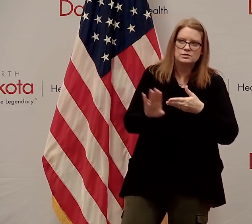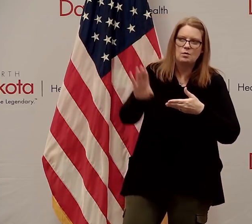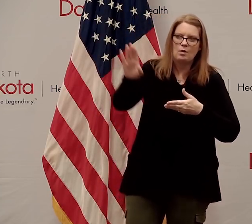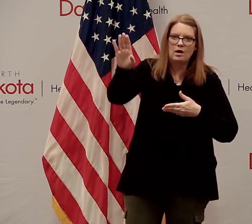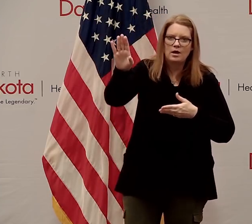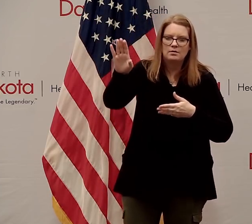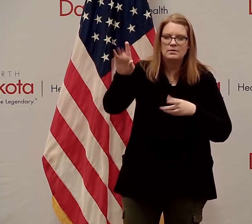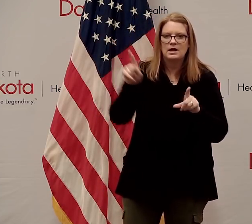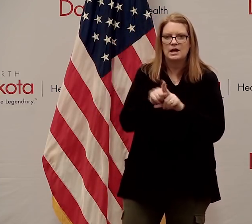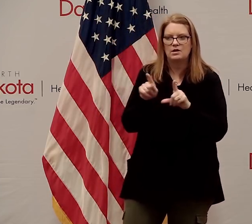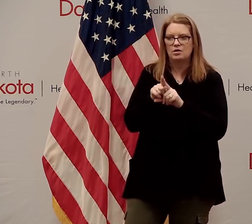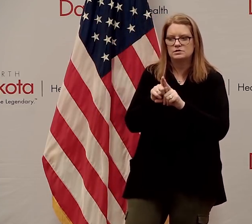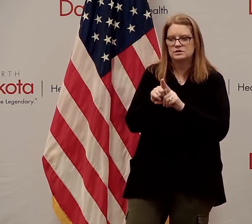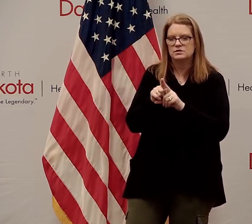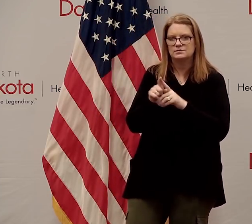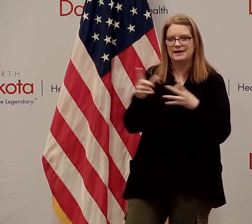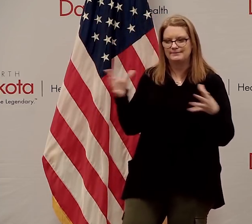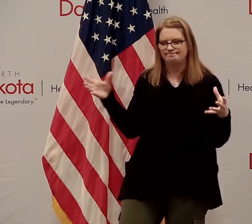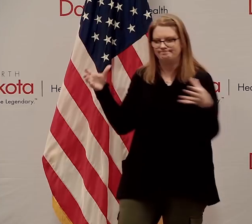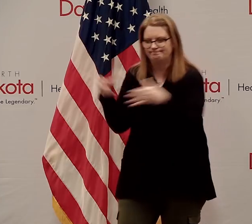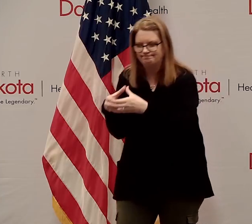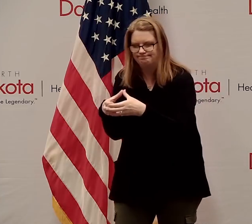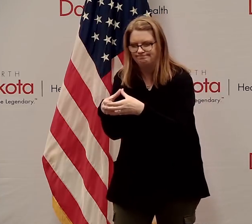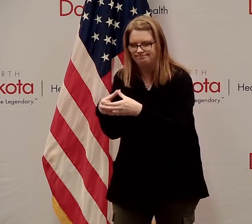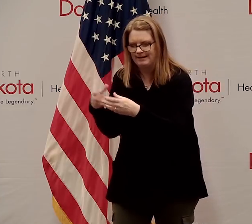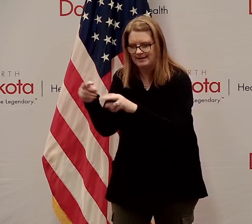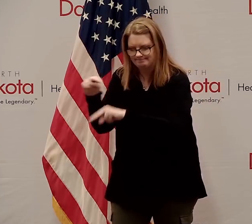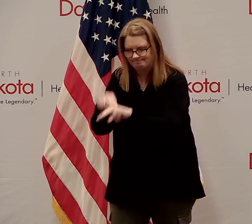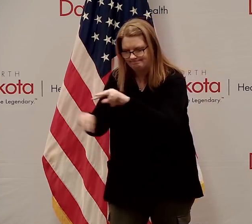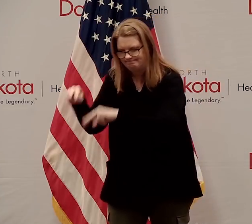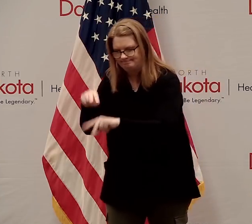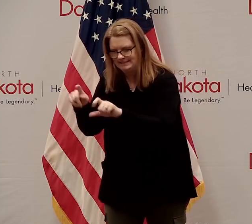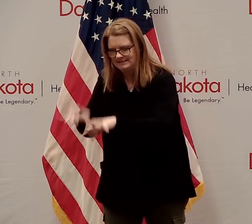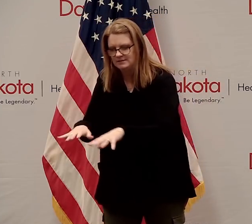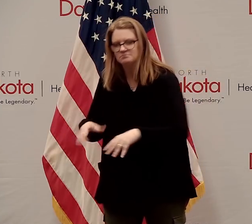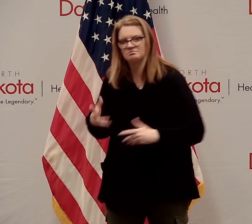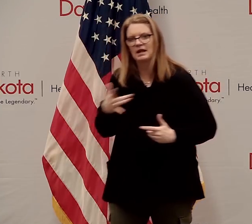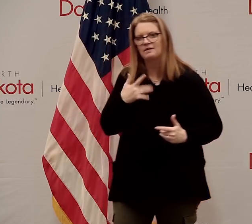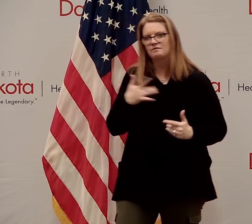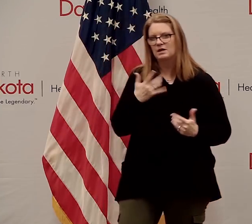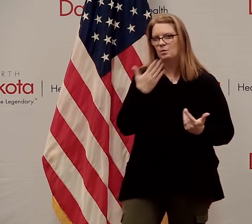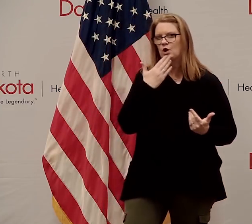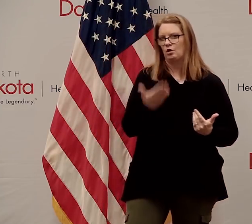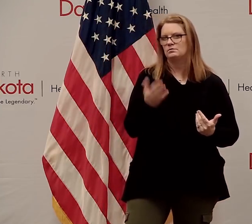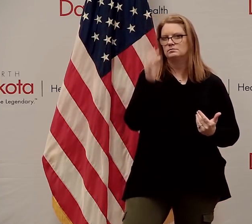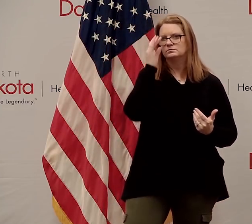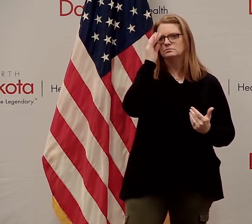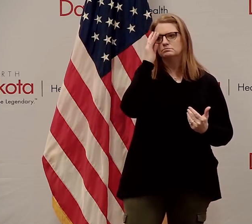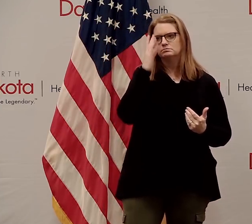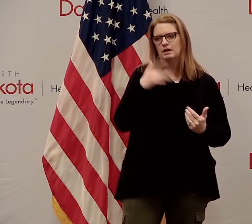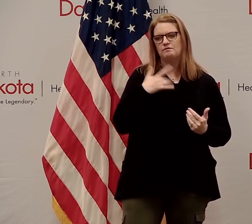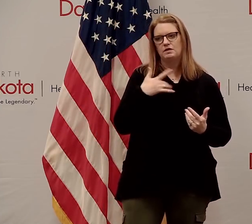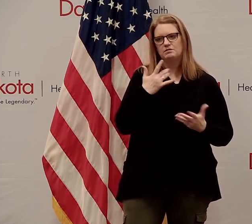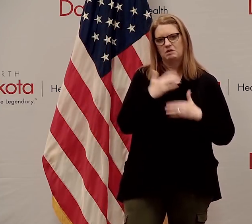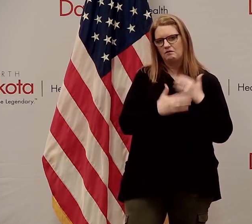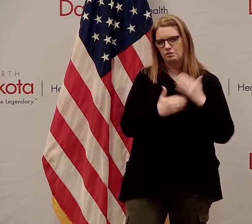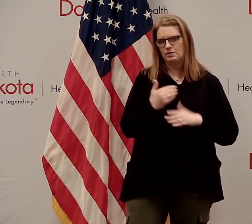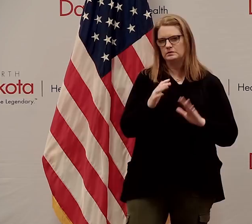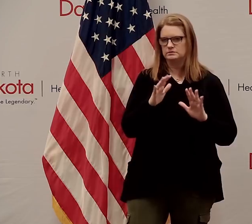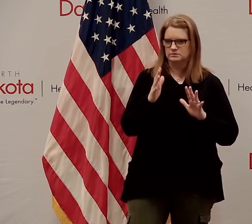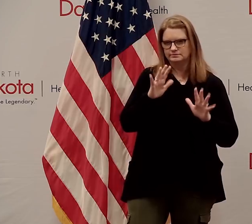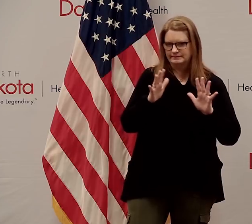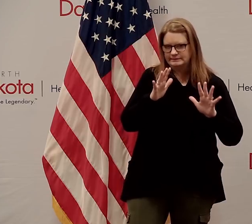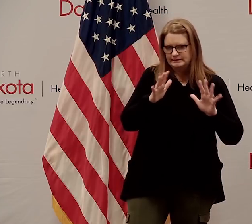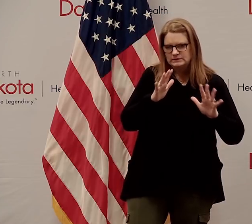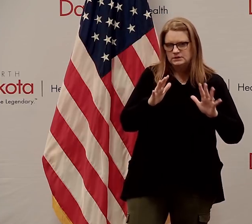our ability to match that with resources. And I'd say I feel like we're in pretty good shape right now, but it is important that everybody keep